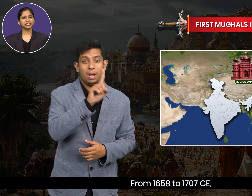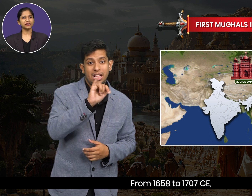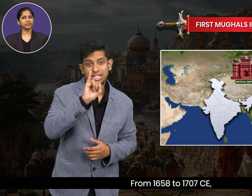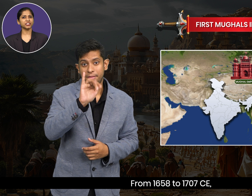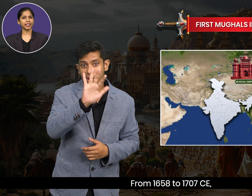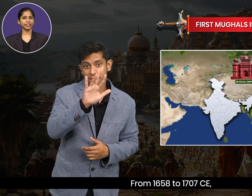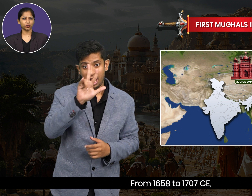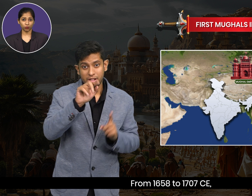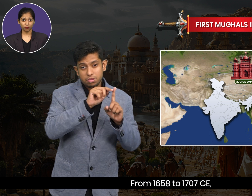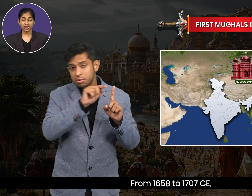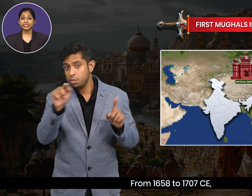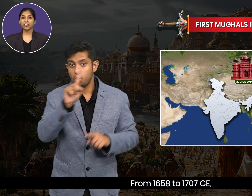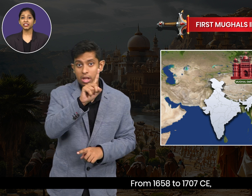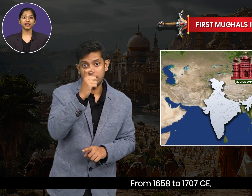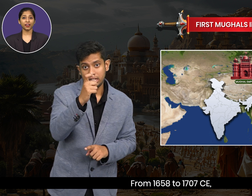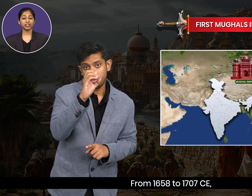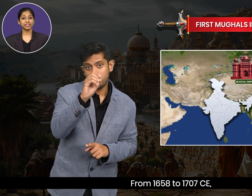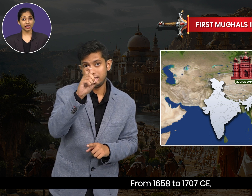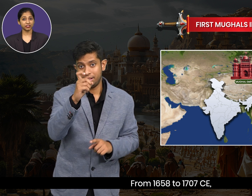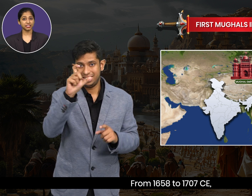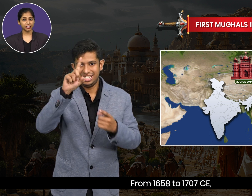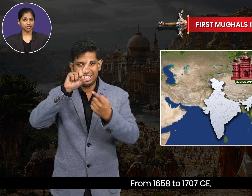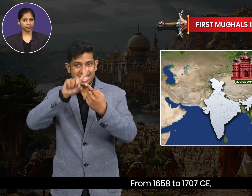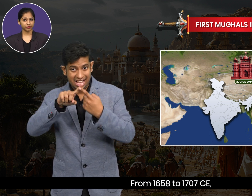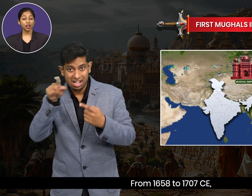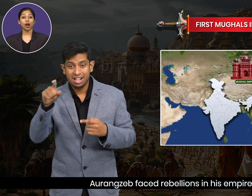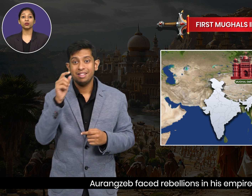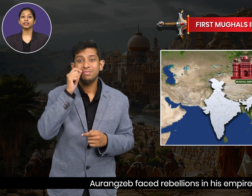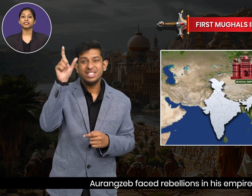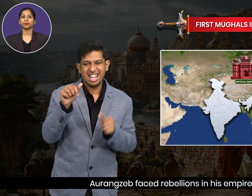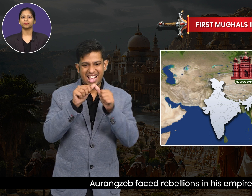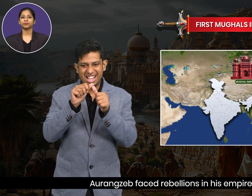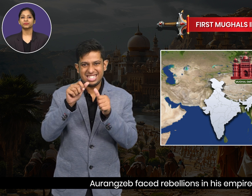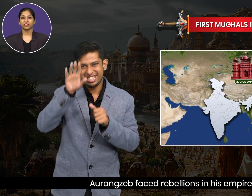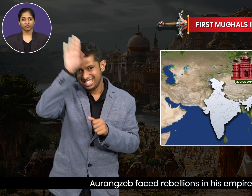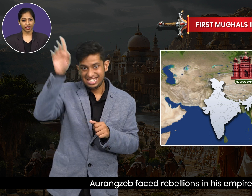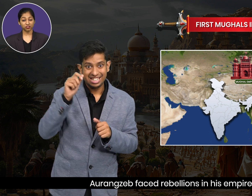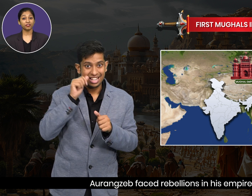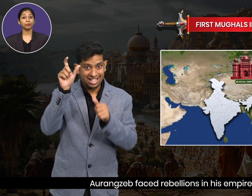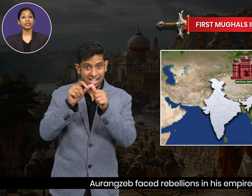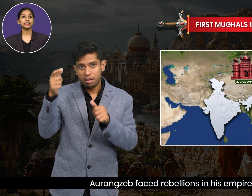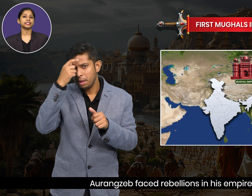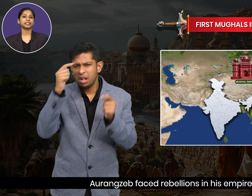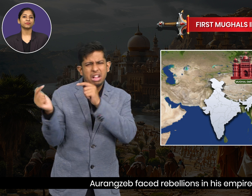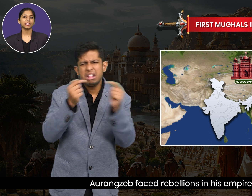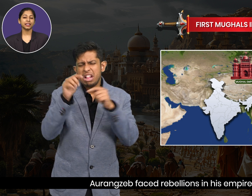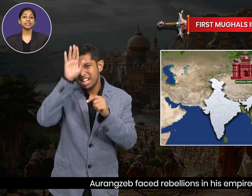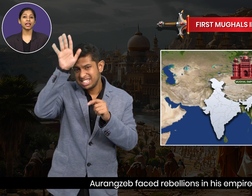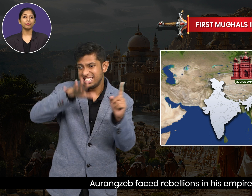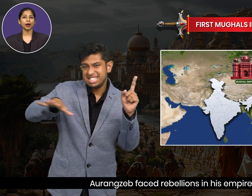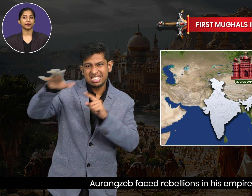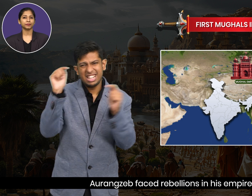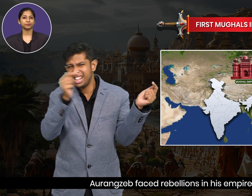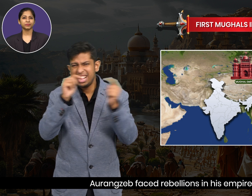From 1658 to 1707 CE, Aurangzeb faced rebellions in